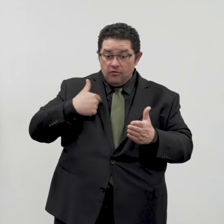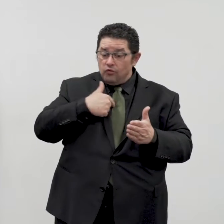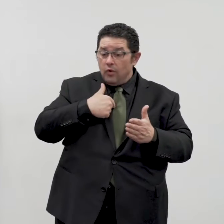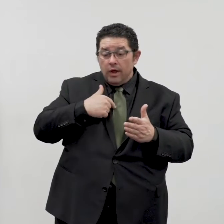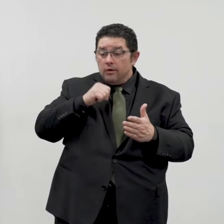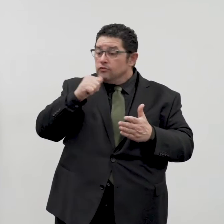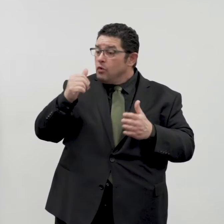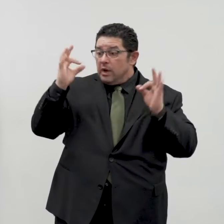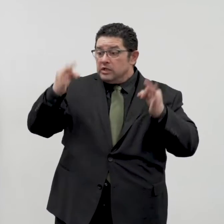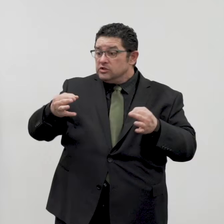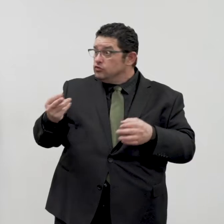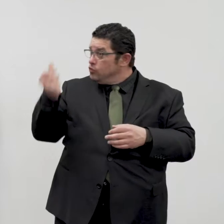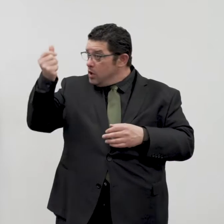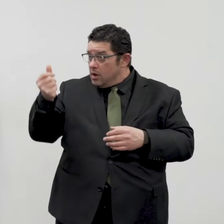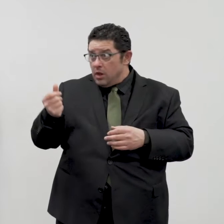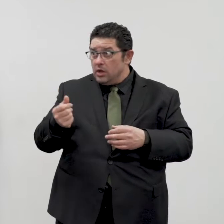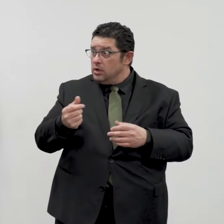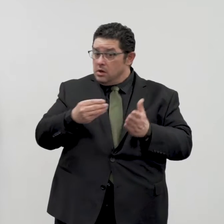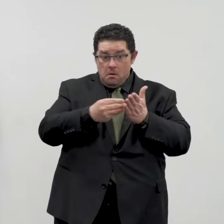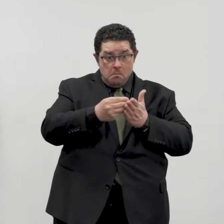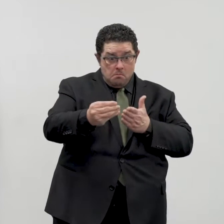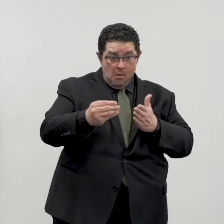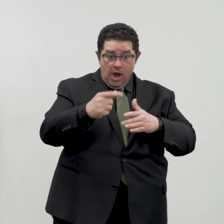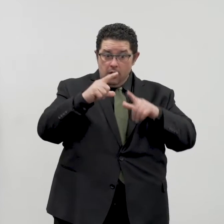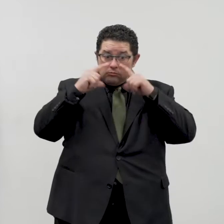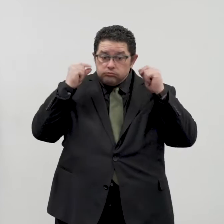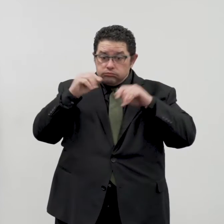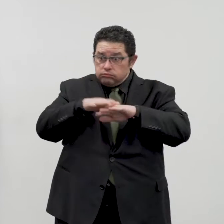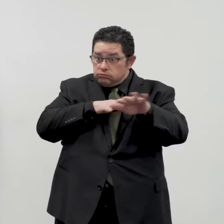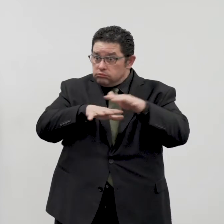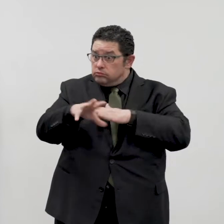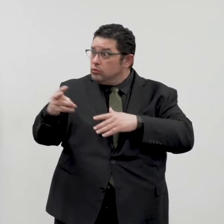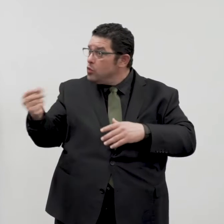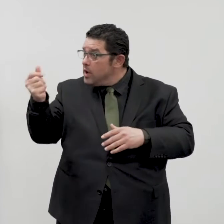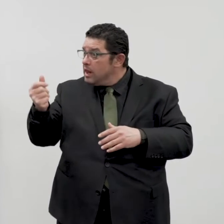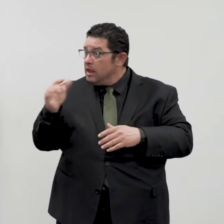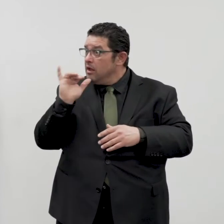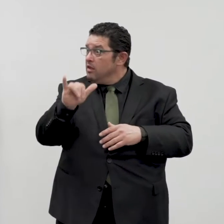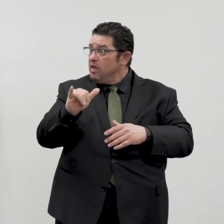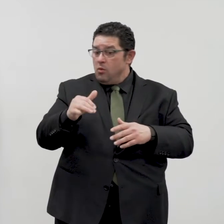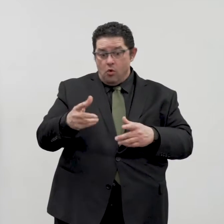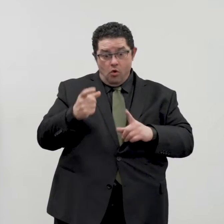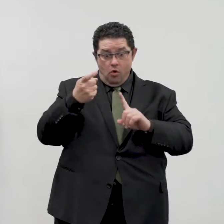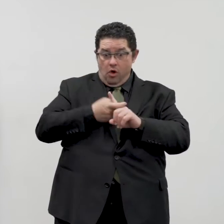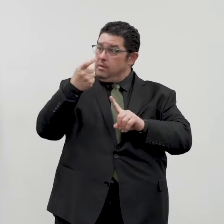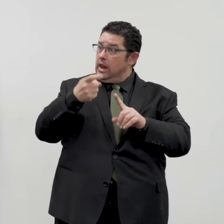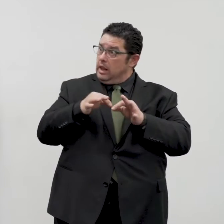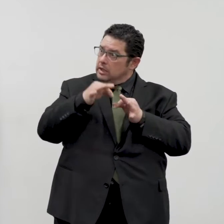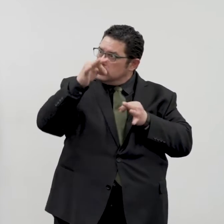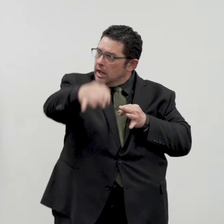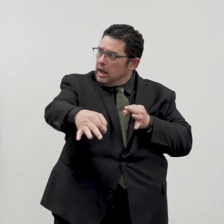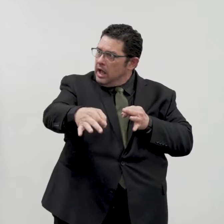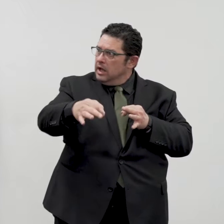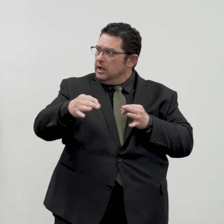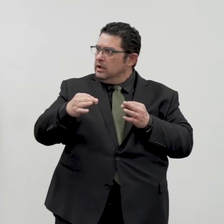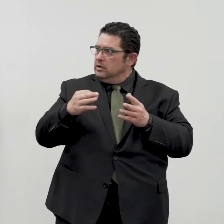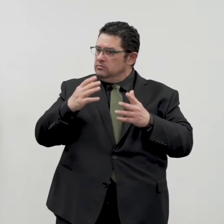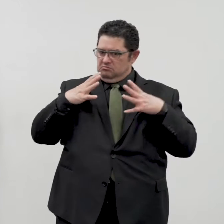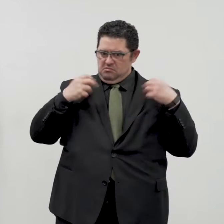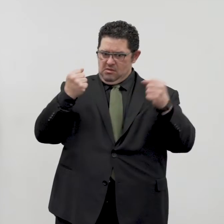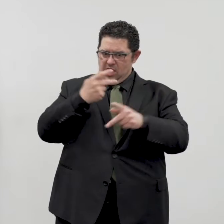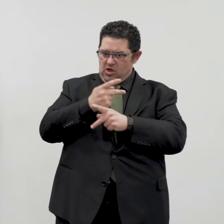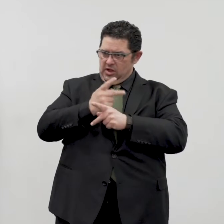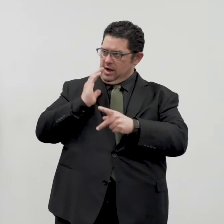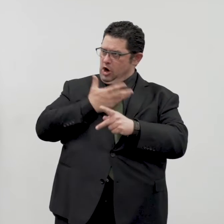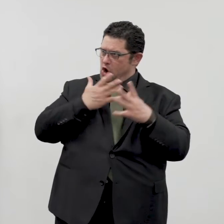if we do not make purchases of needed supplies quickly, it will dramatically delay the supply of health care to our community, and it